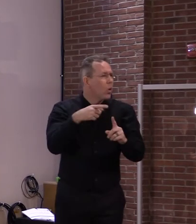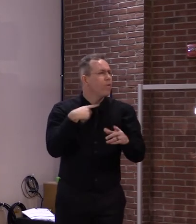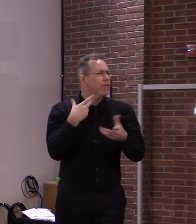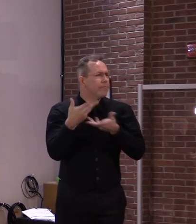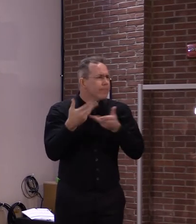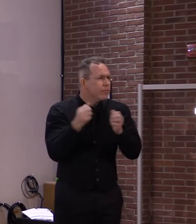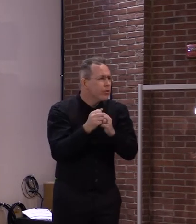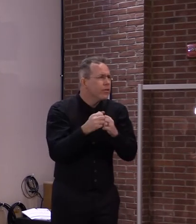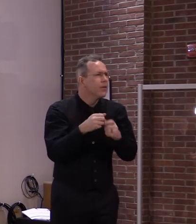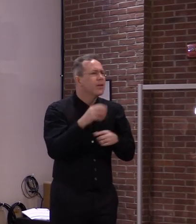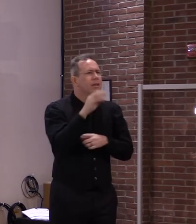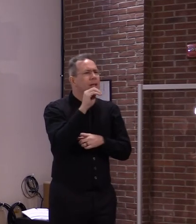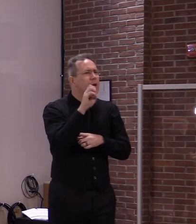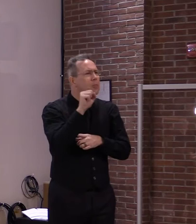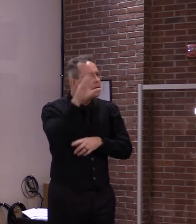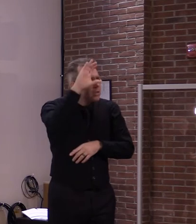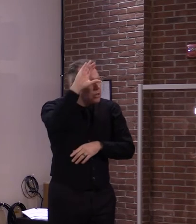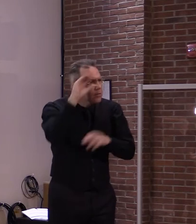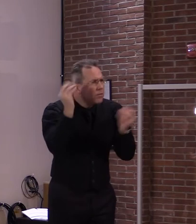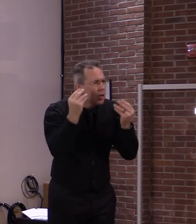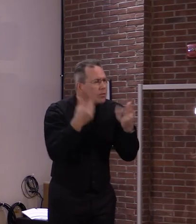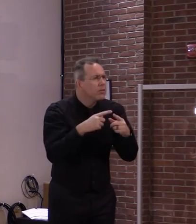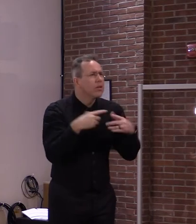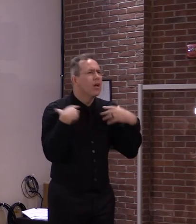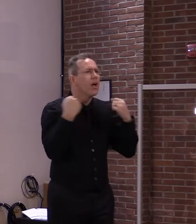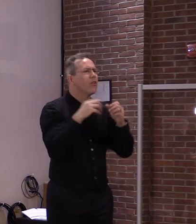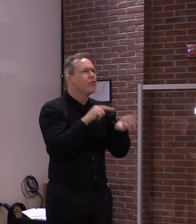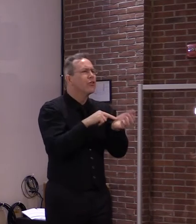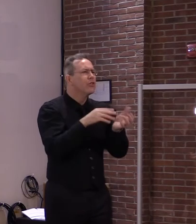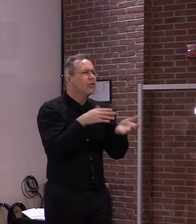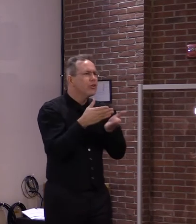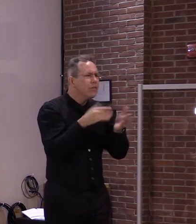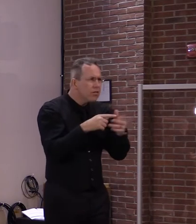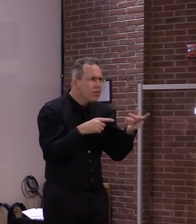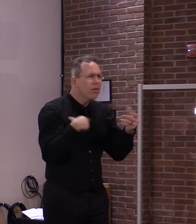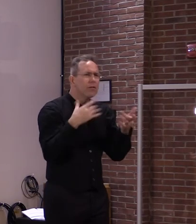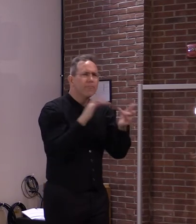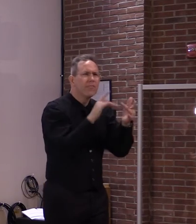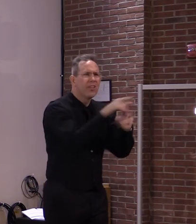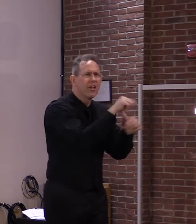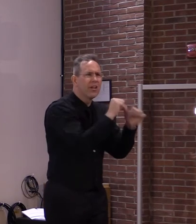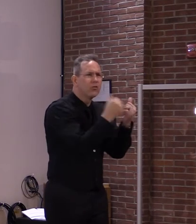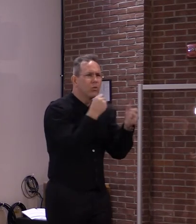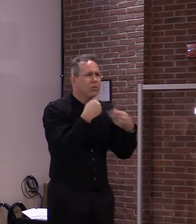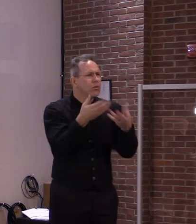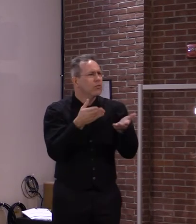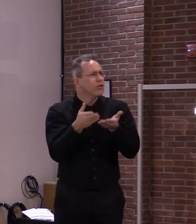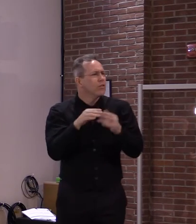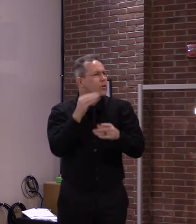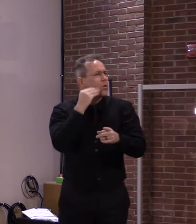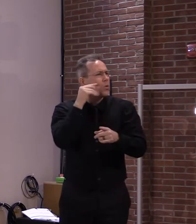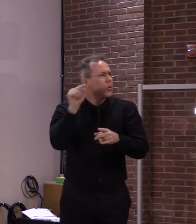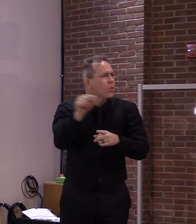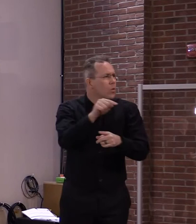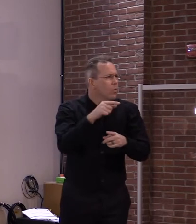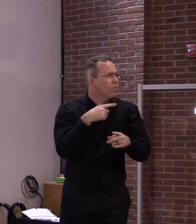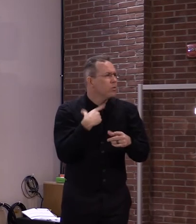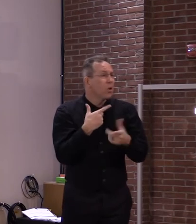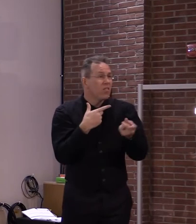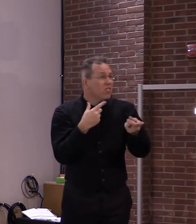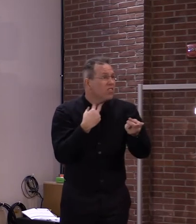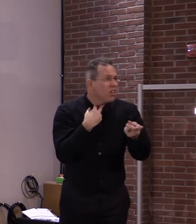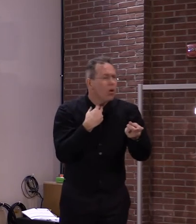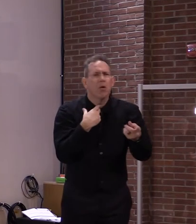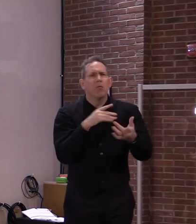agency to say let's try to get that that vaccine to that person that day instead of a